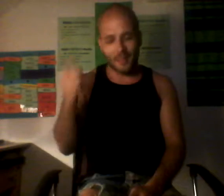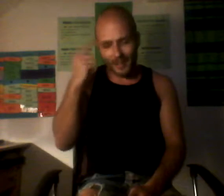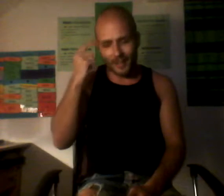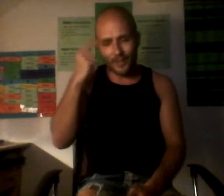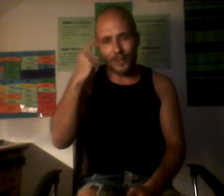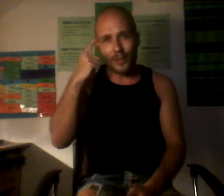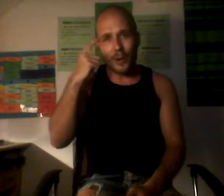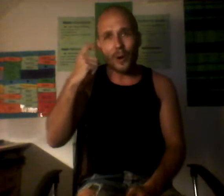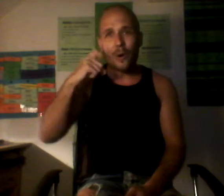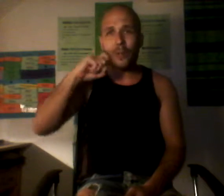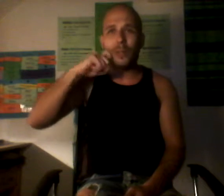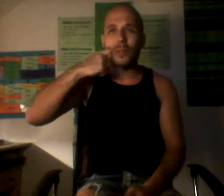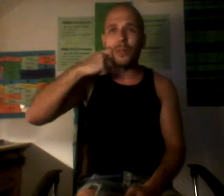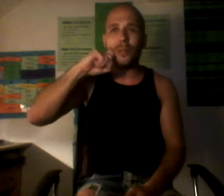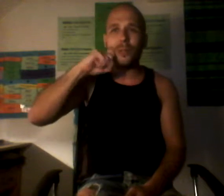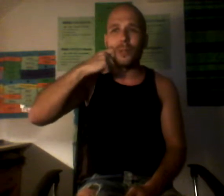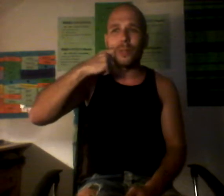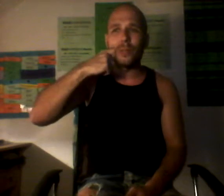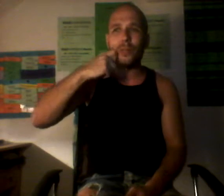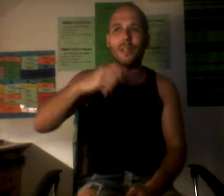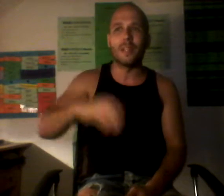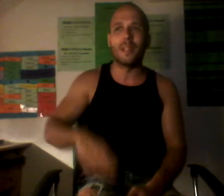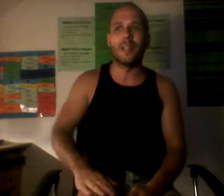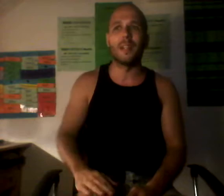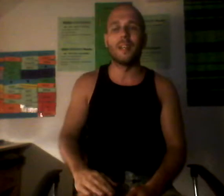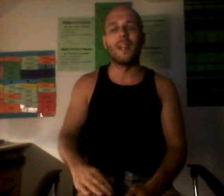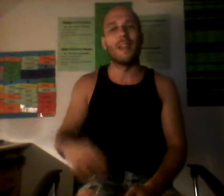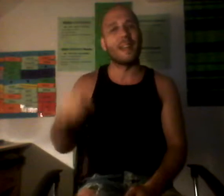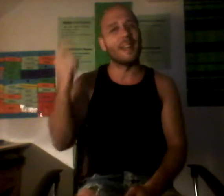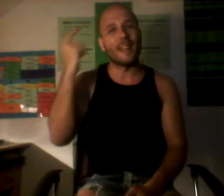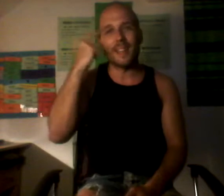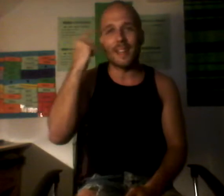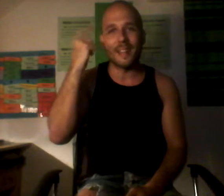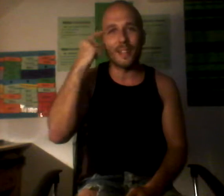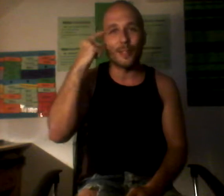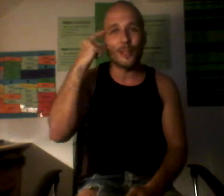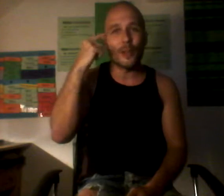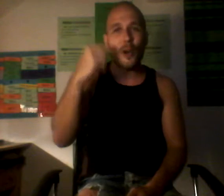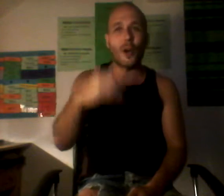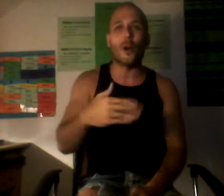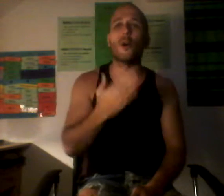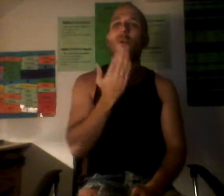think it's so cute, and I think it's so